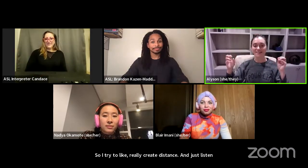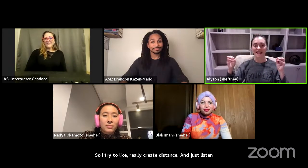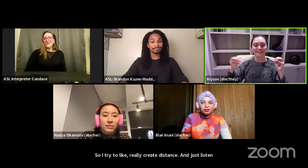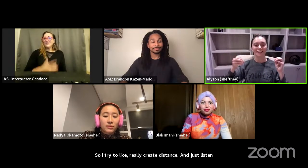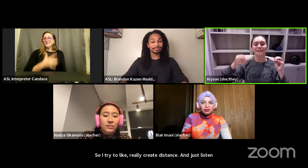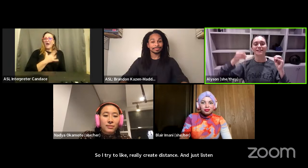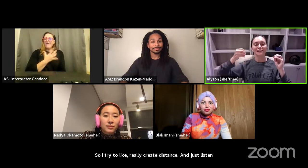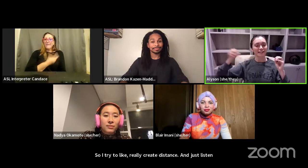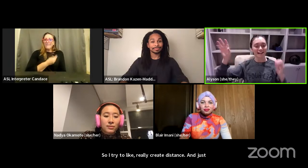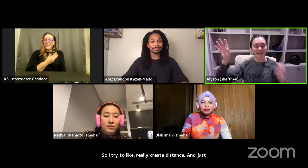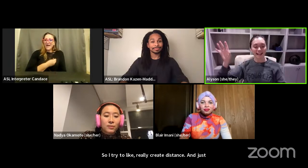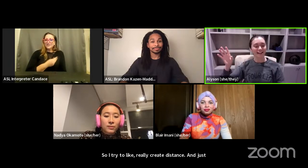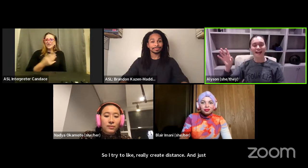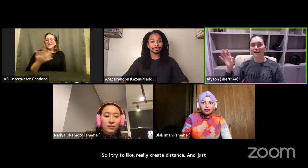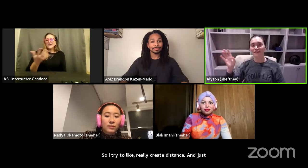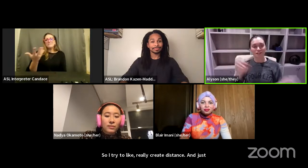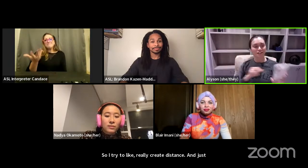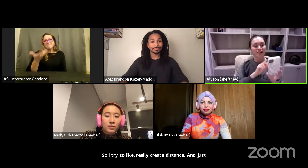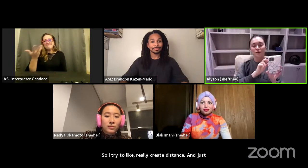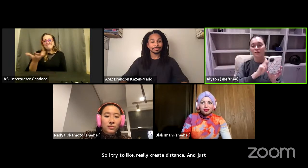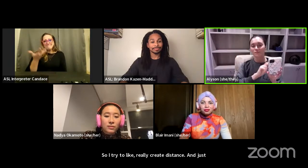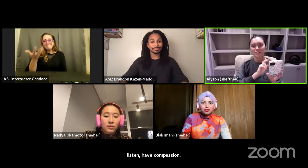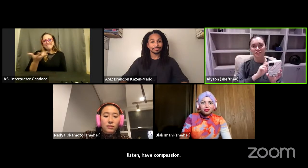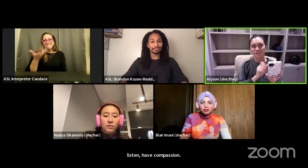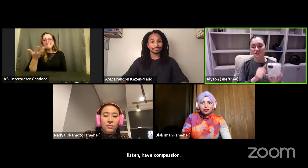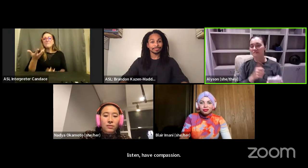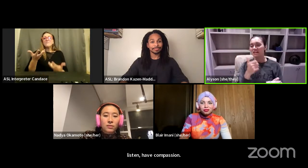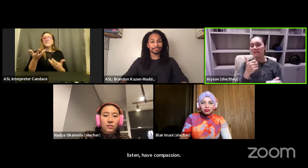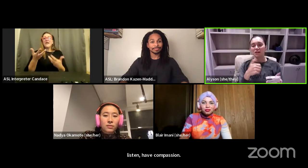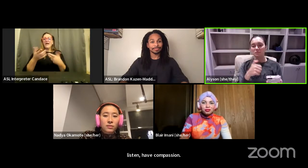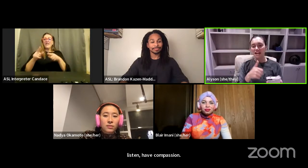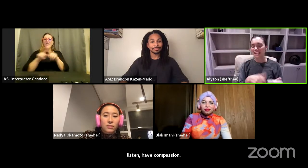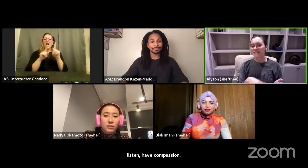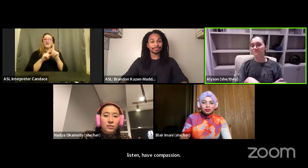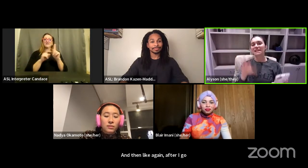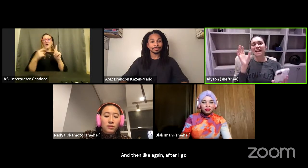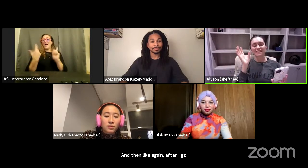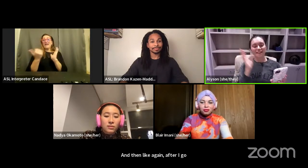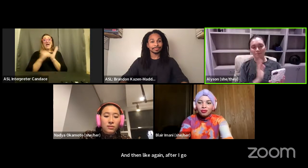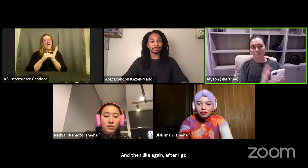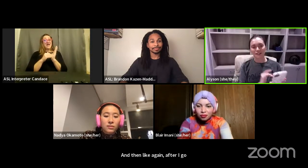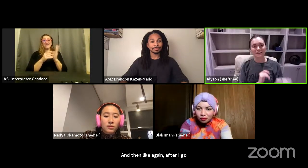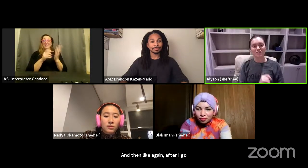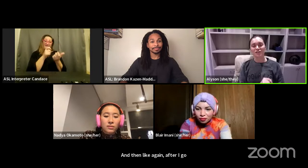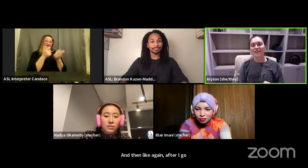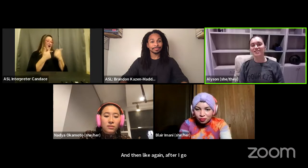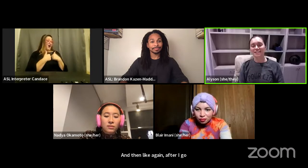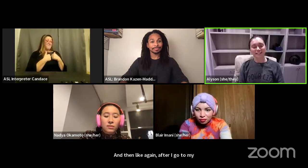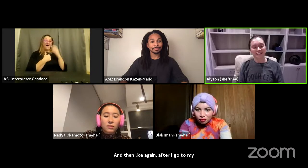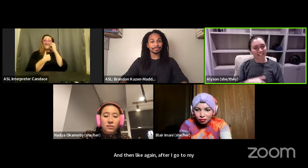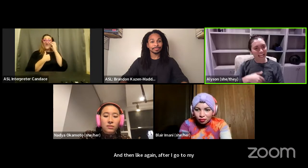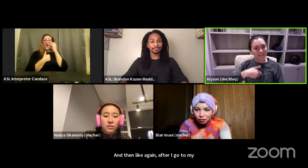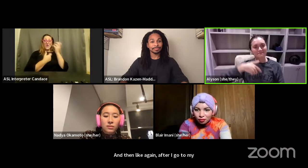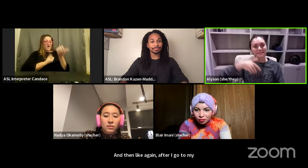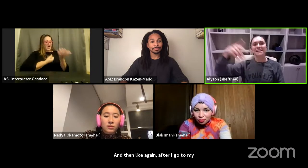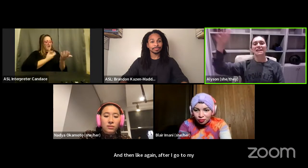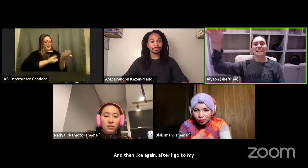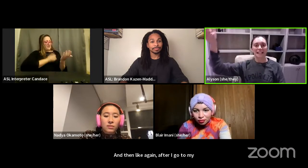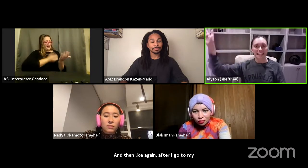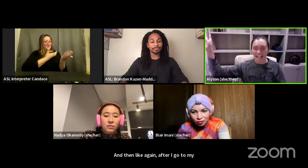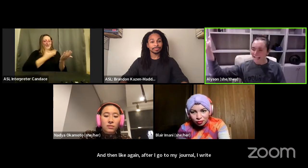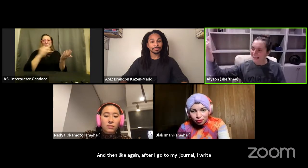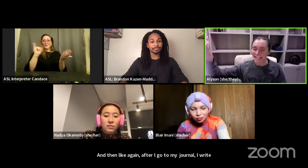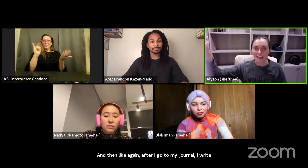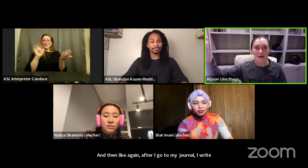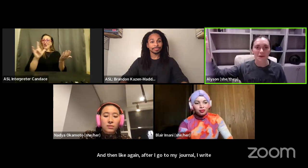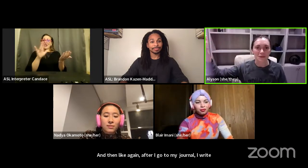compassion. And then like, again, after I go to my journal, I write it and then I put it in the trash at the end of the day and